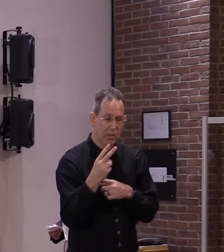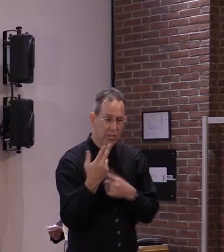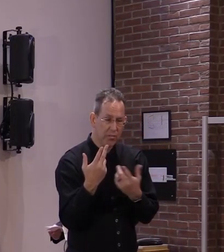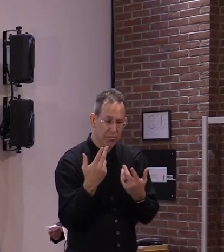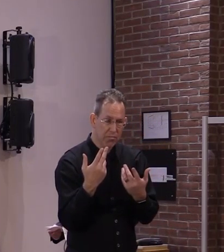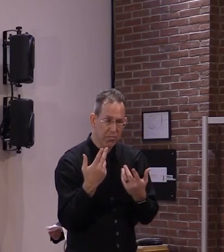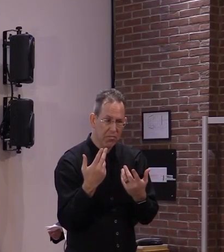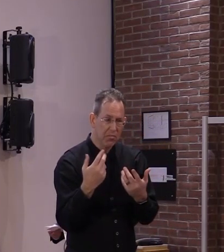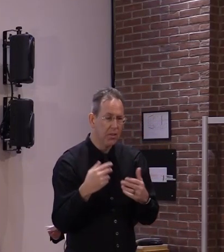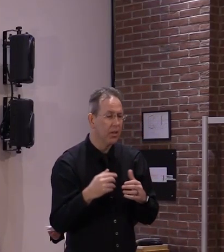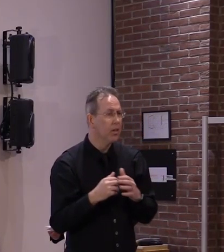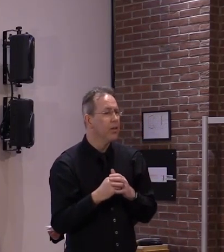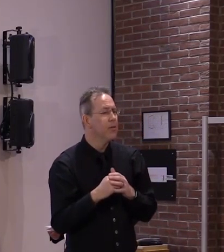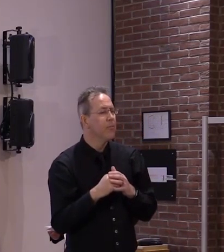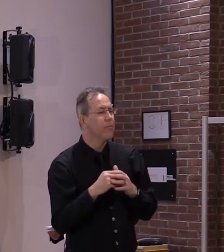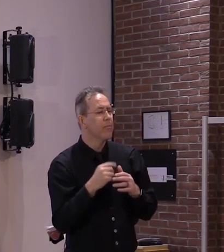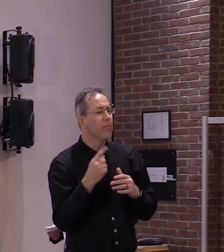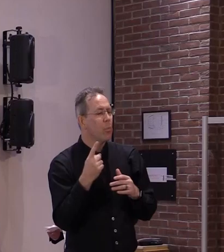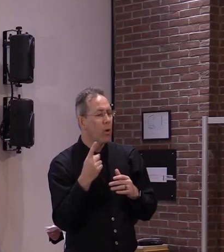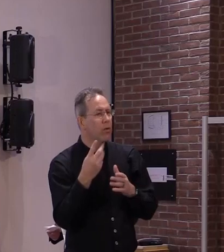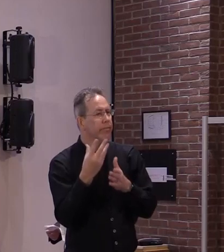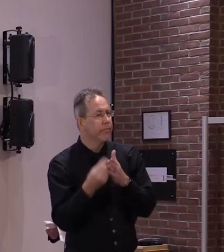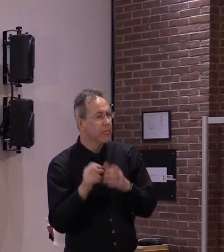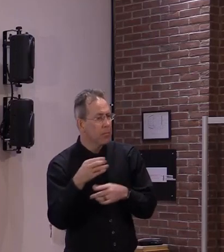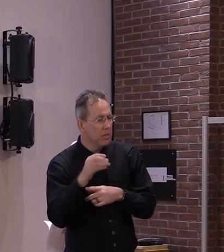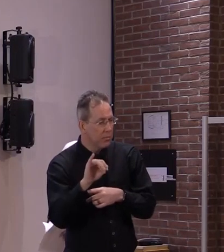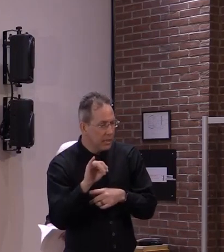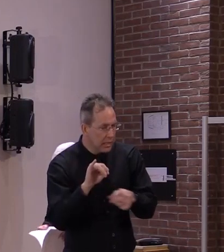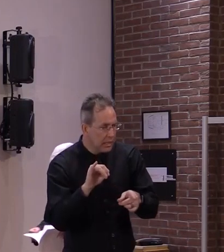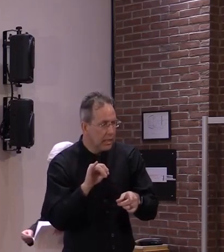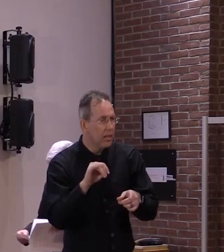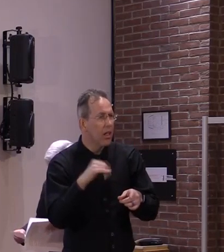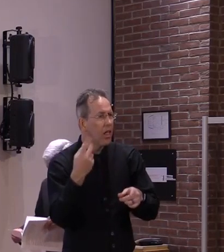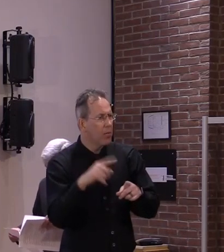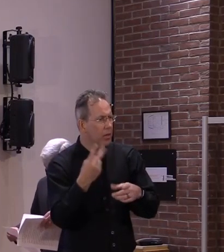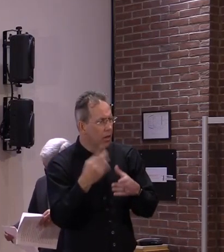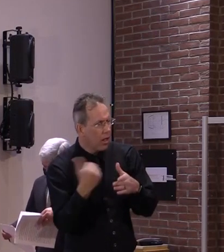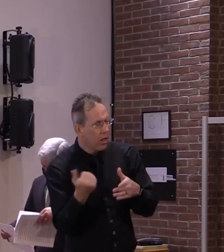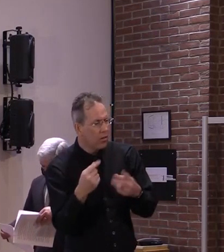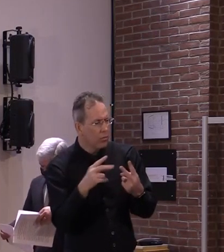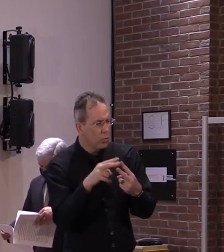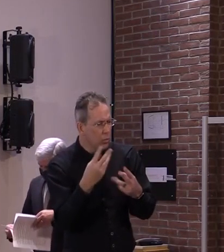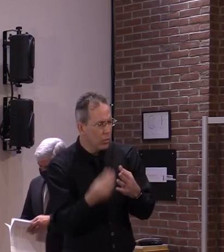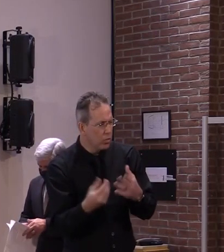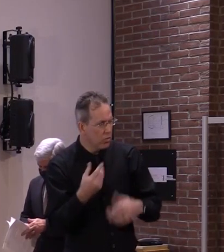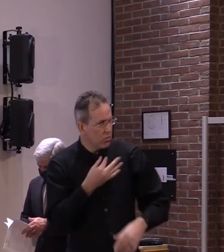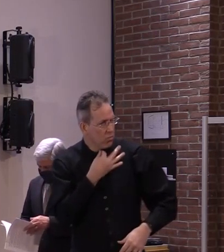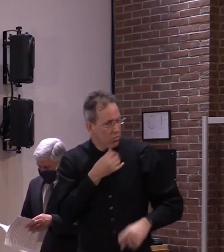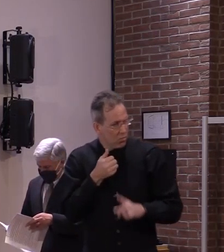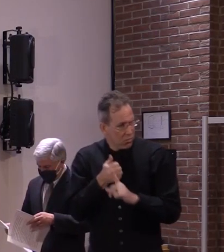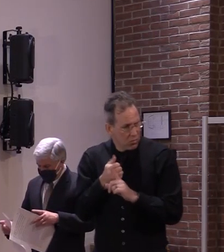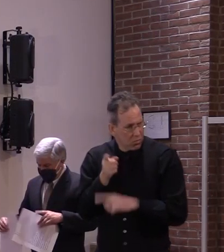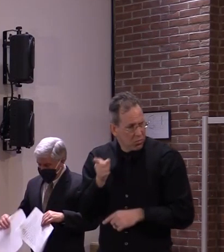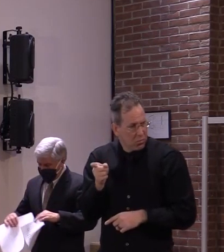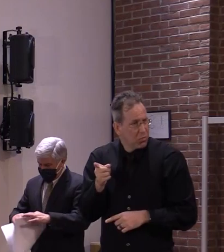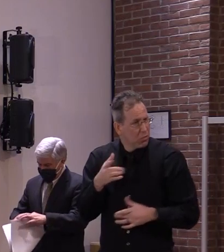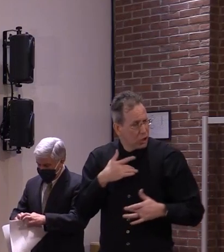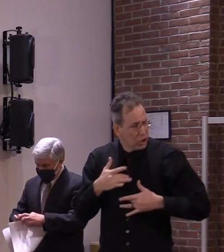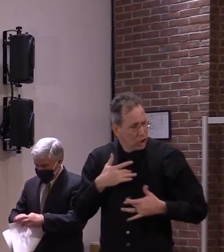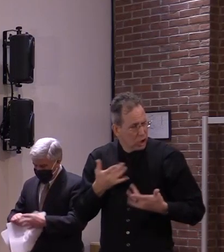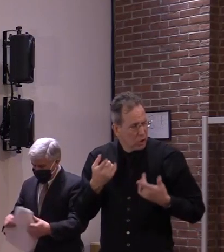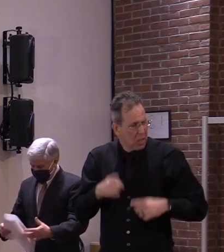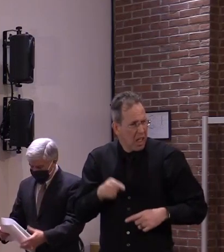also at Tallahatchie. And so are you concerned about just the, you know, even though there have been several now, are you concerned